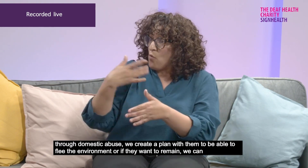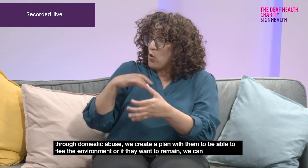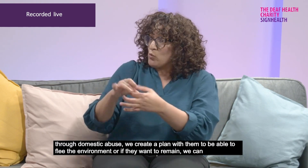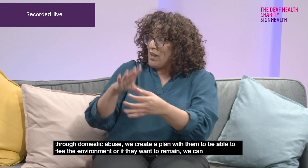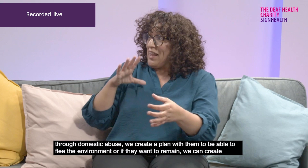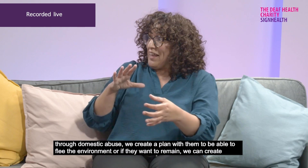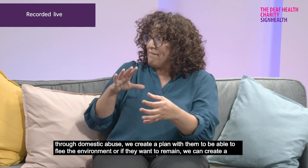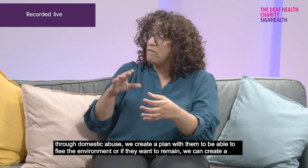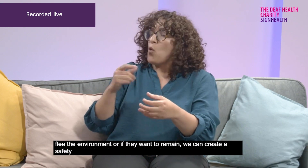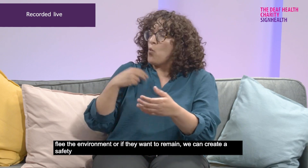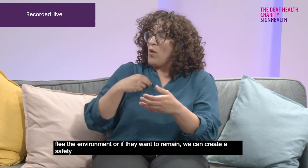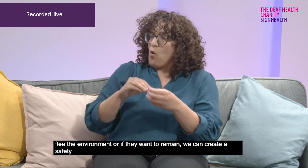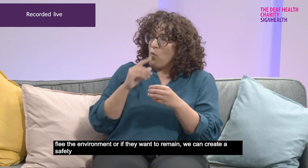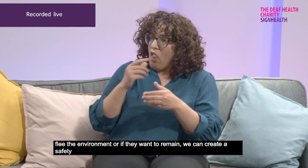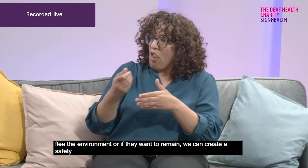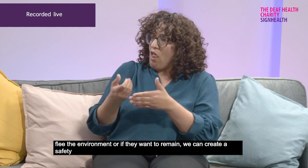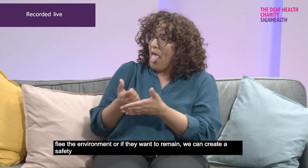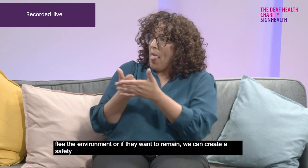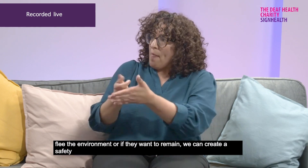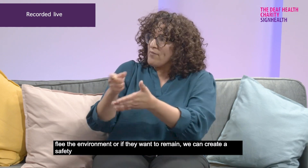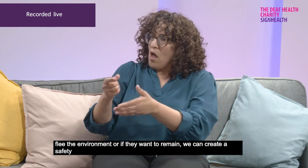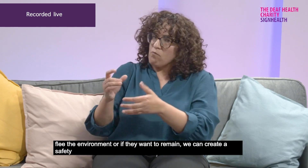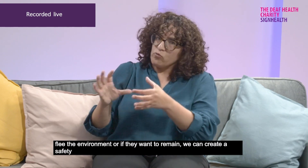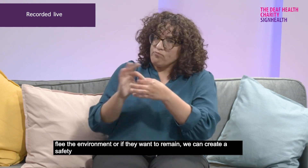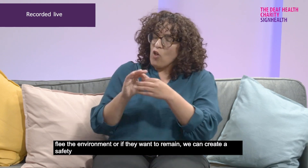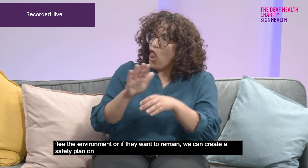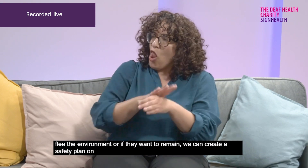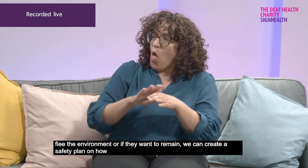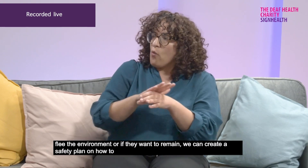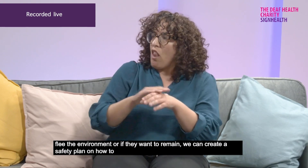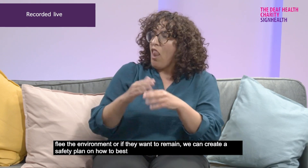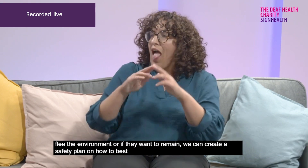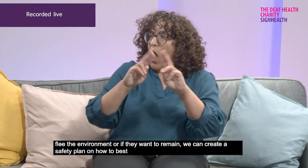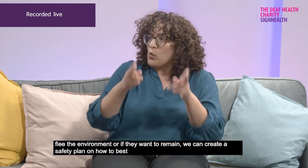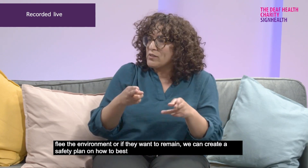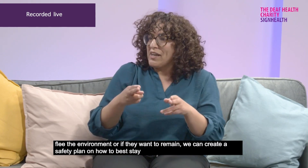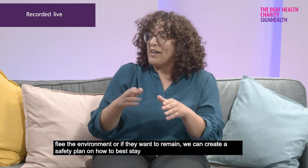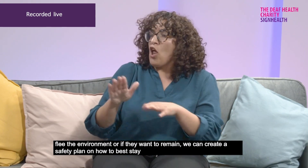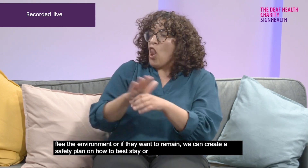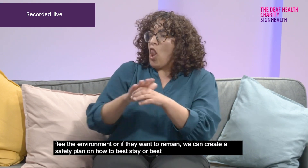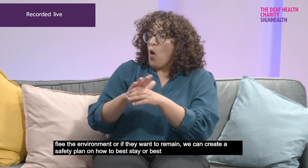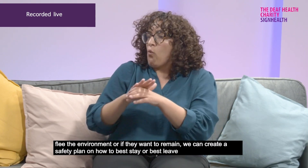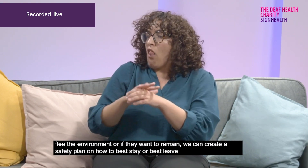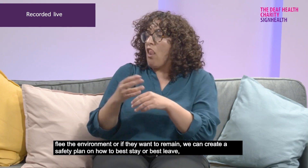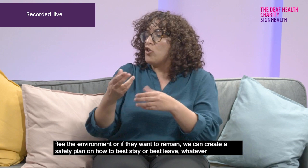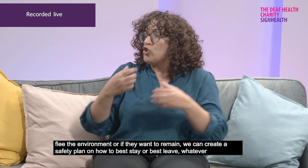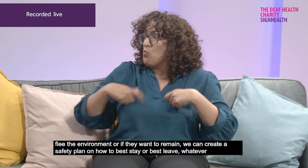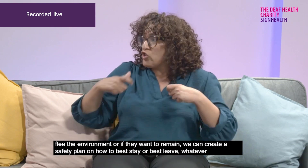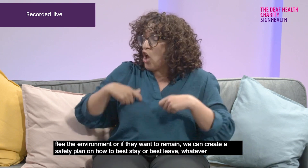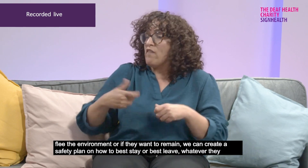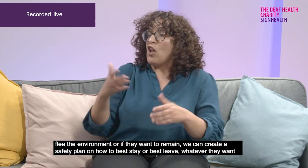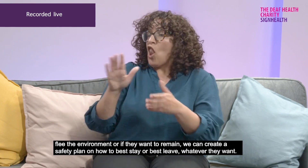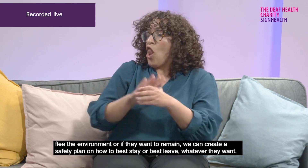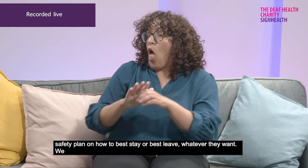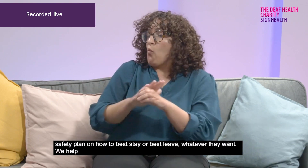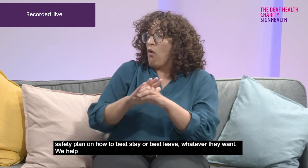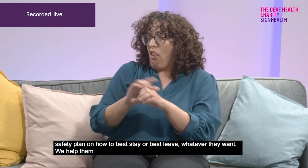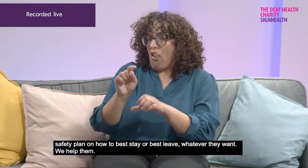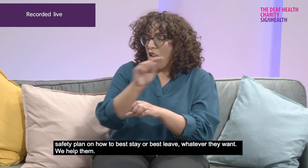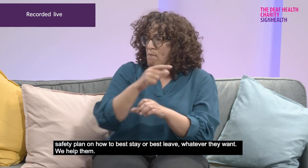can create a safety plan on how to best stay or best leave, whatever they want. We help